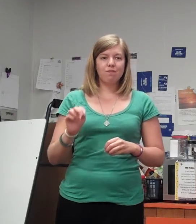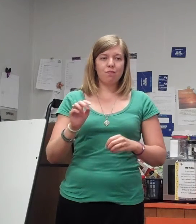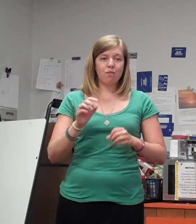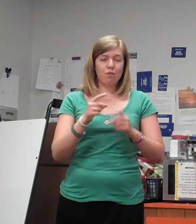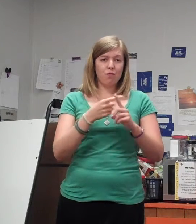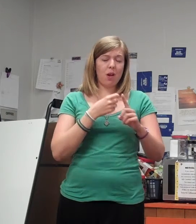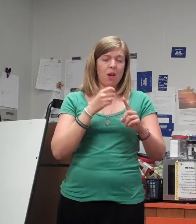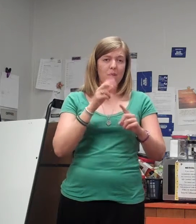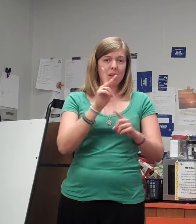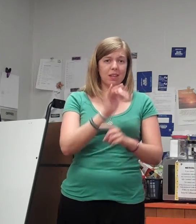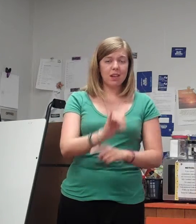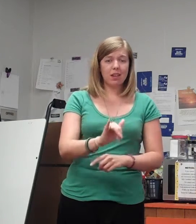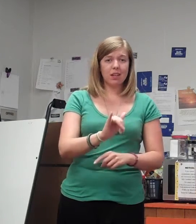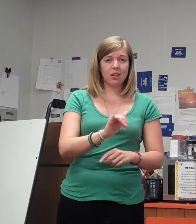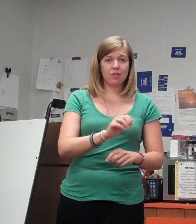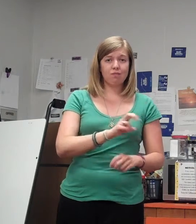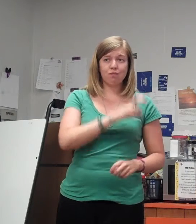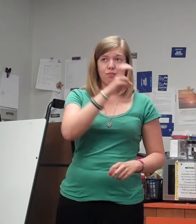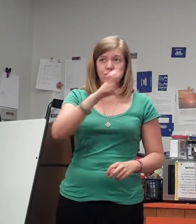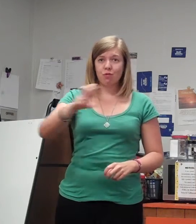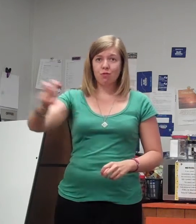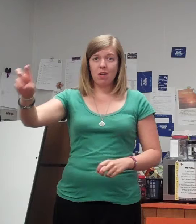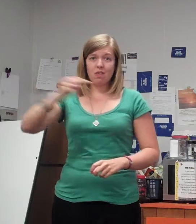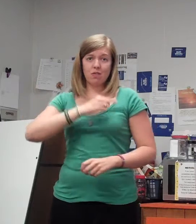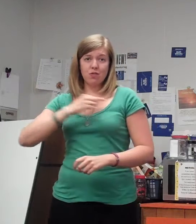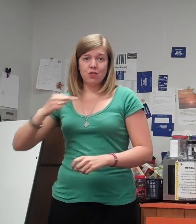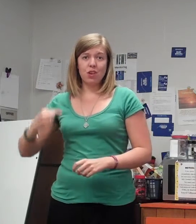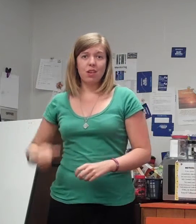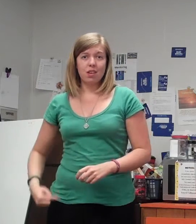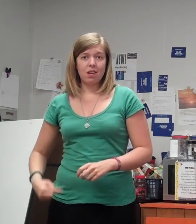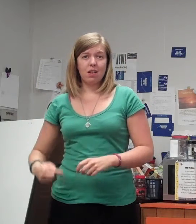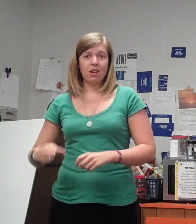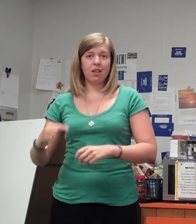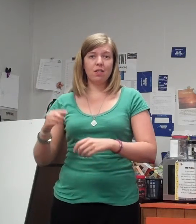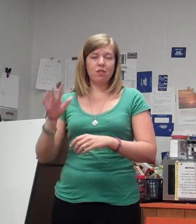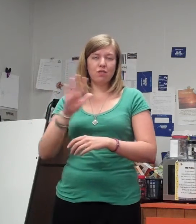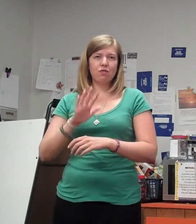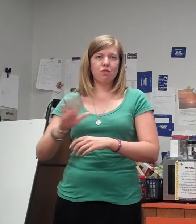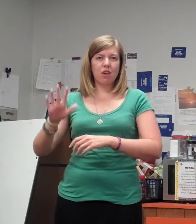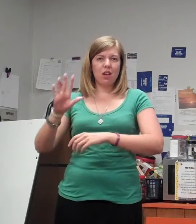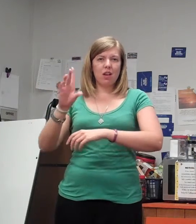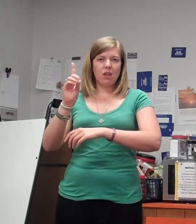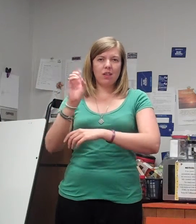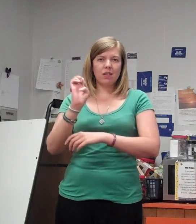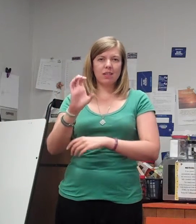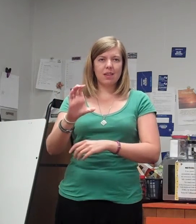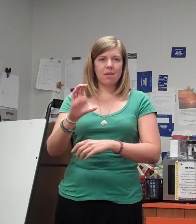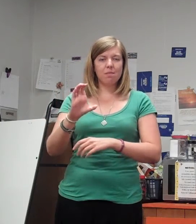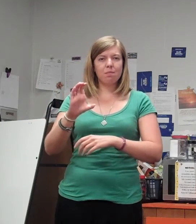China, it was at the beginning of December 2005.